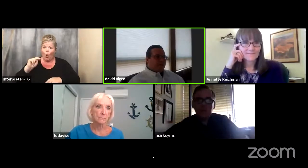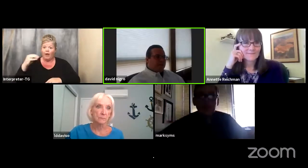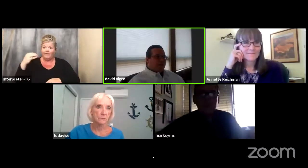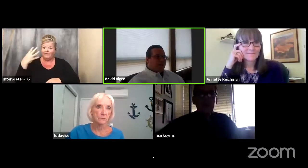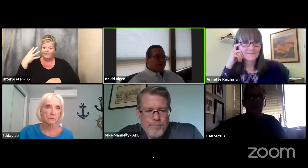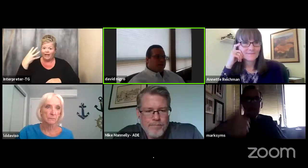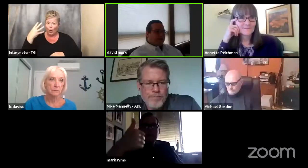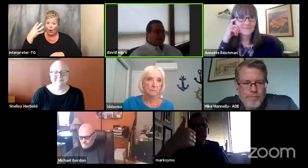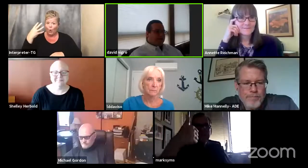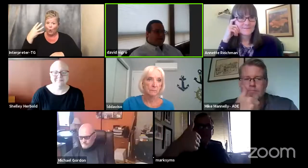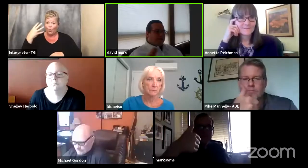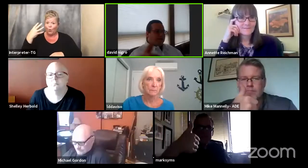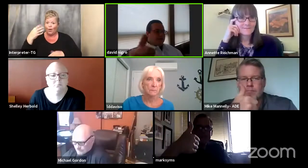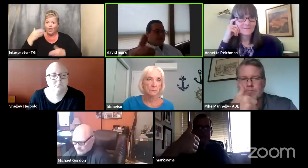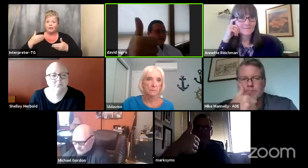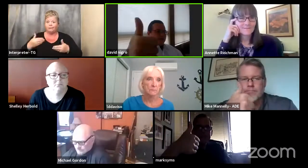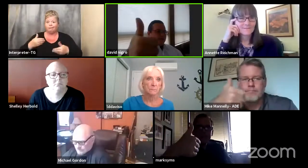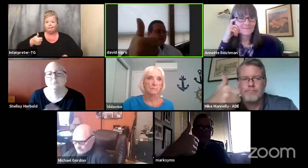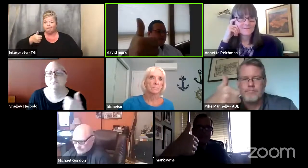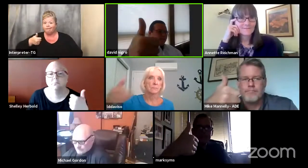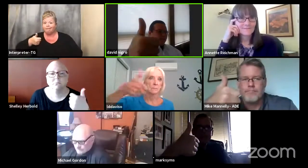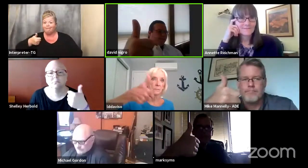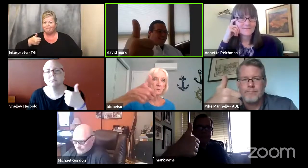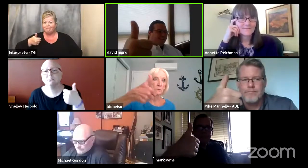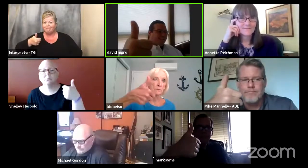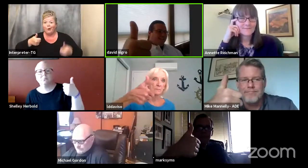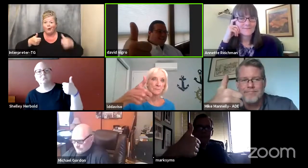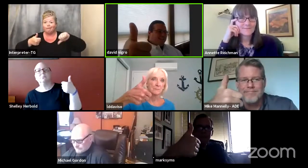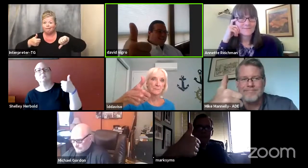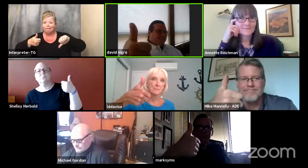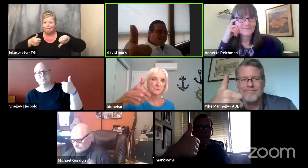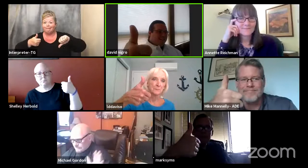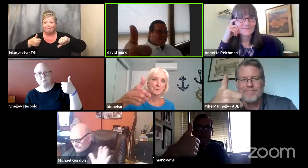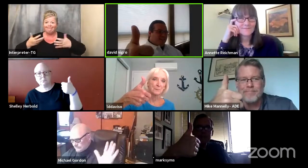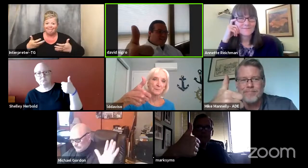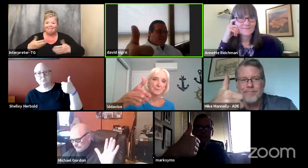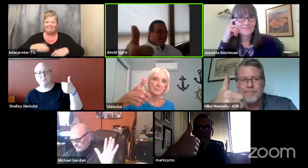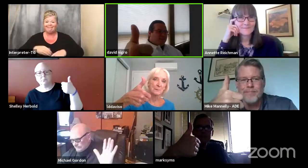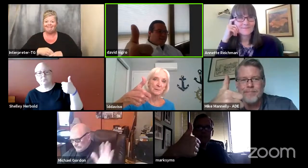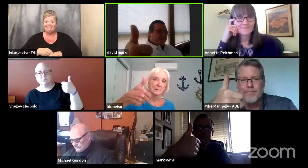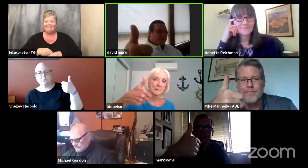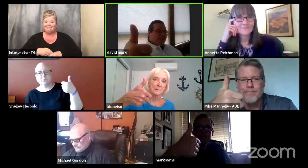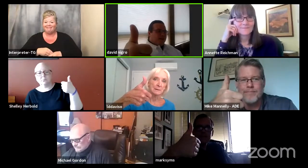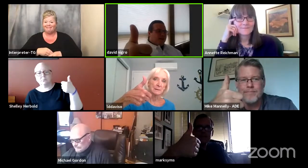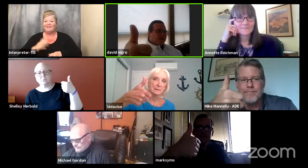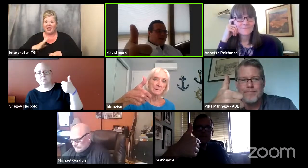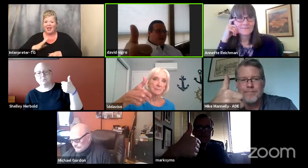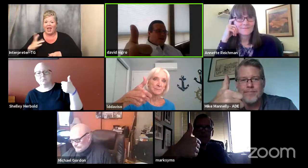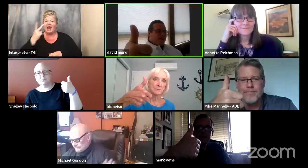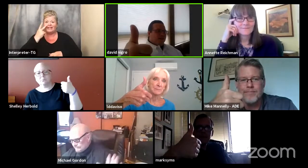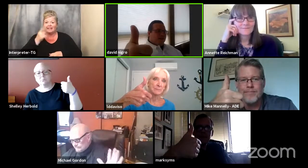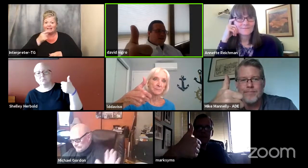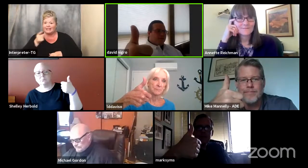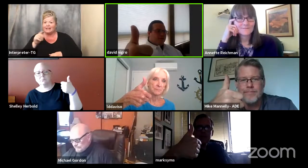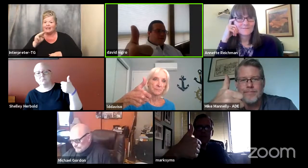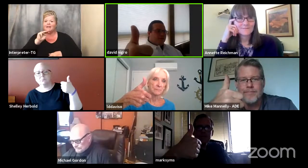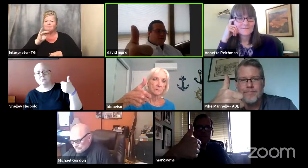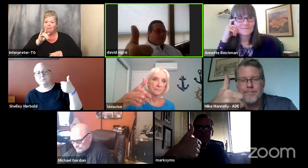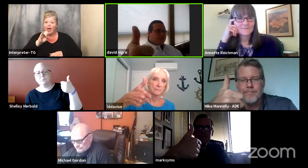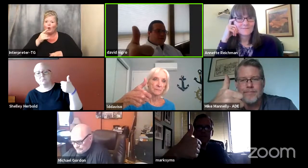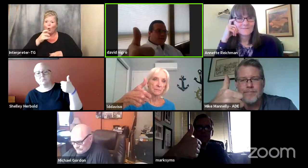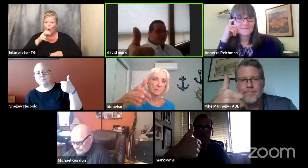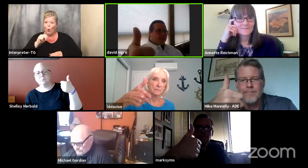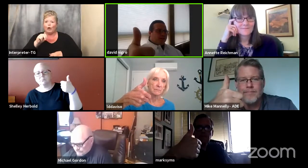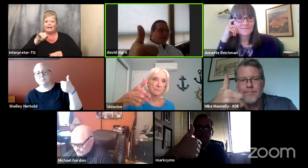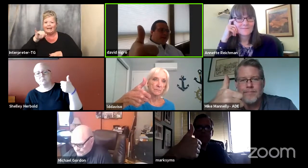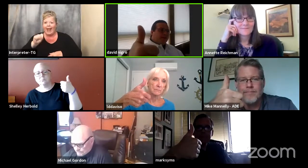make an indication of assent. So I'm seeing Mike Gordon saying